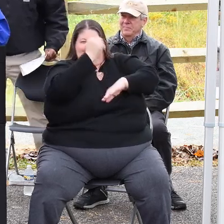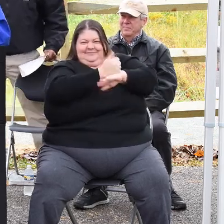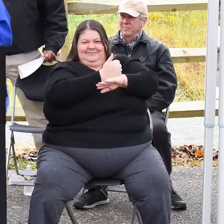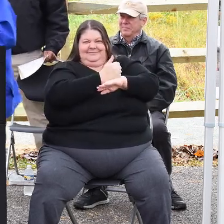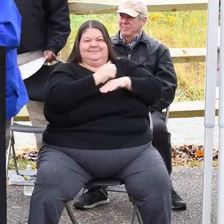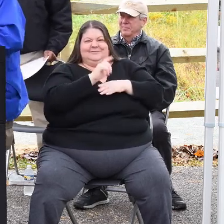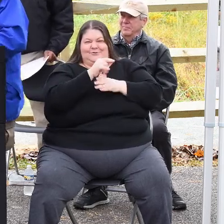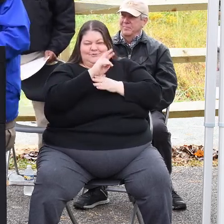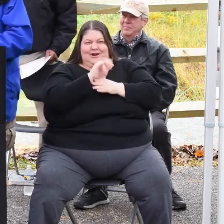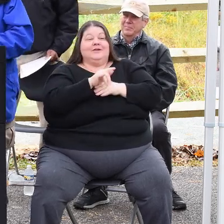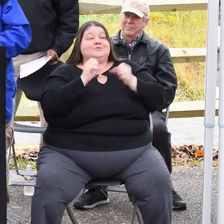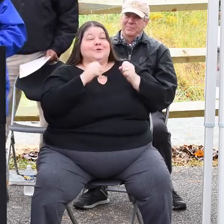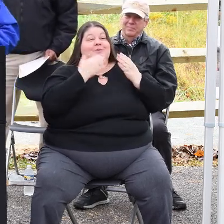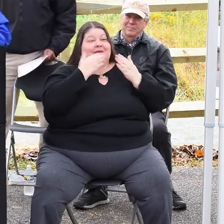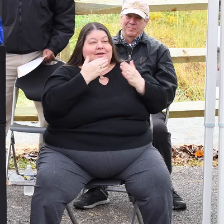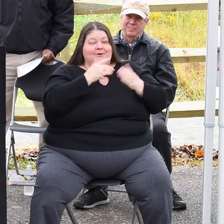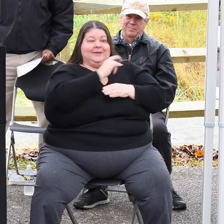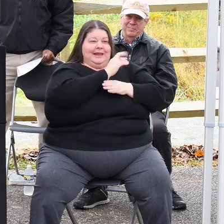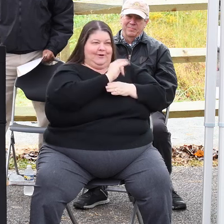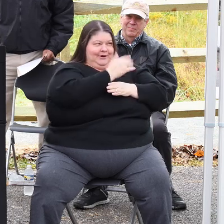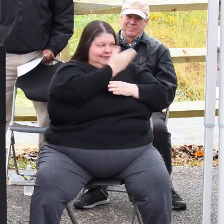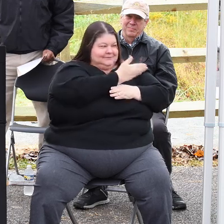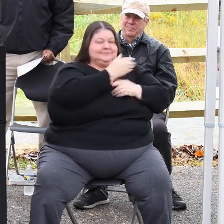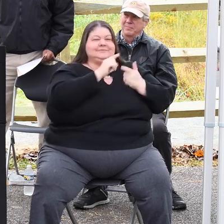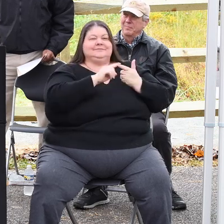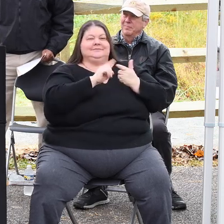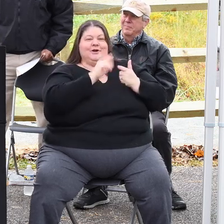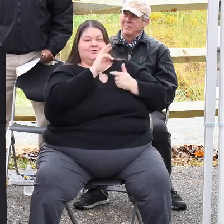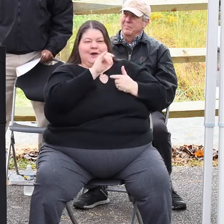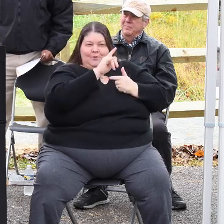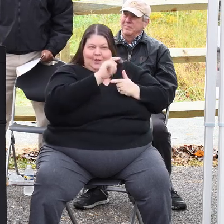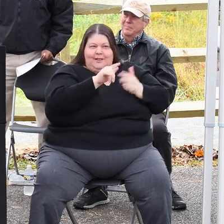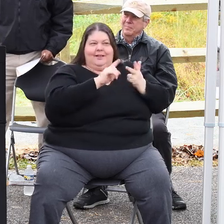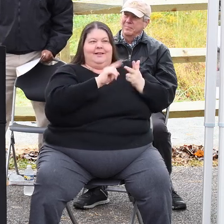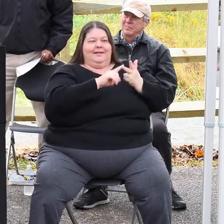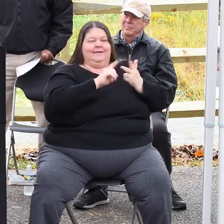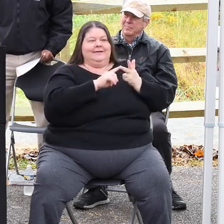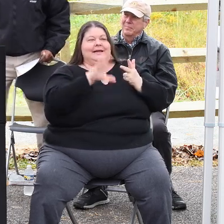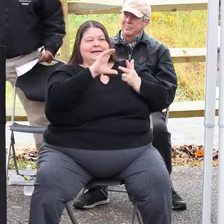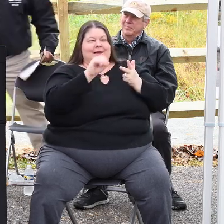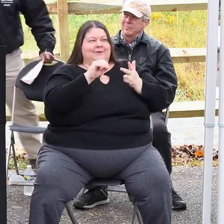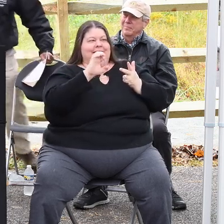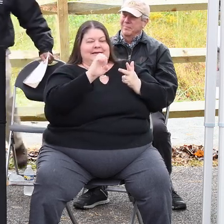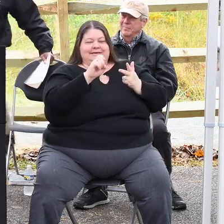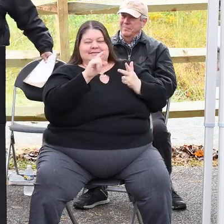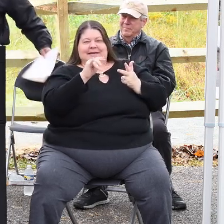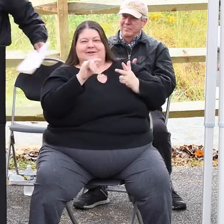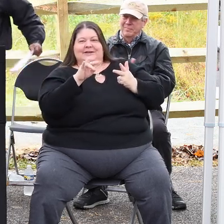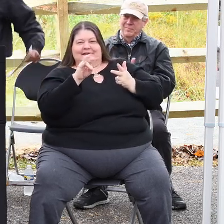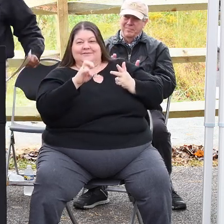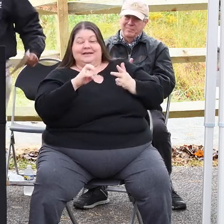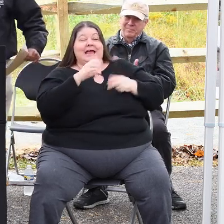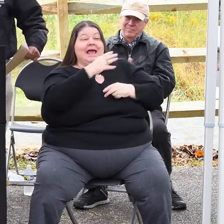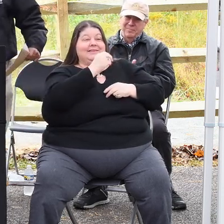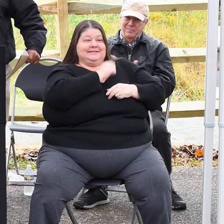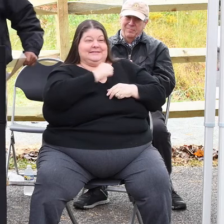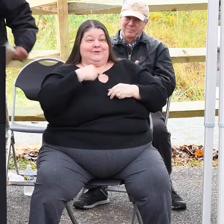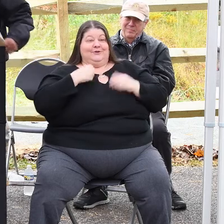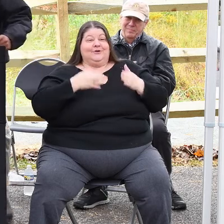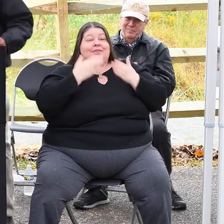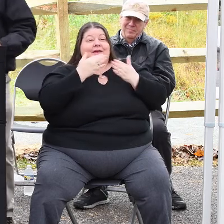and Raul and Mr. County Executive and Senator. Thank you.